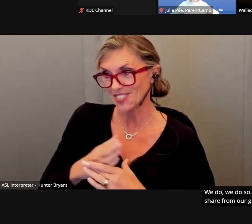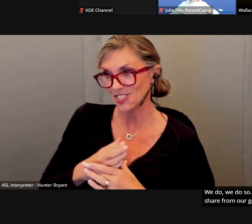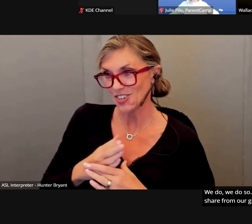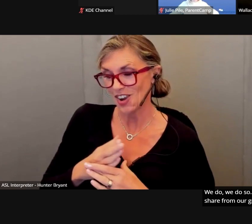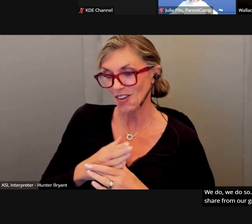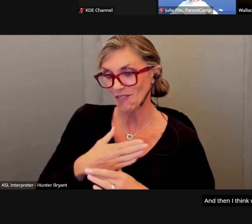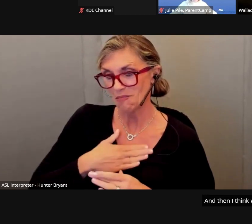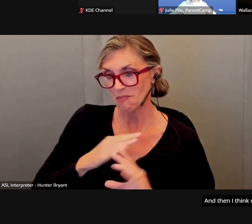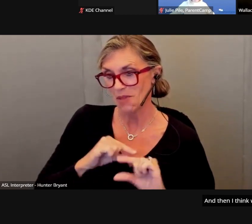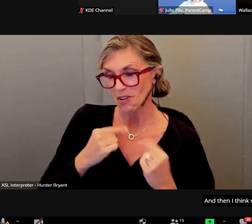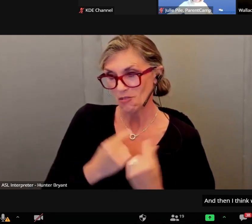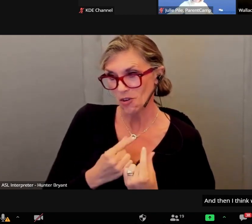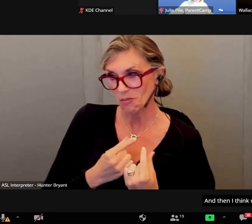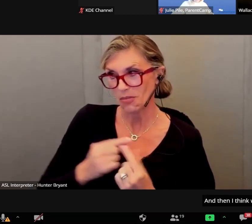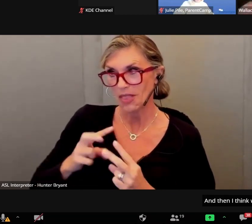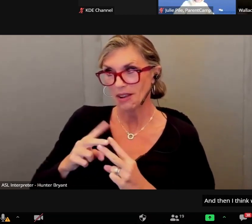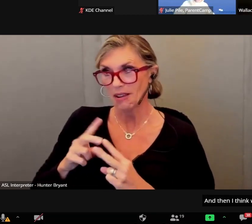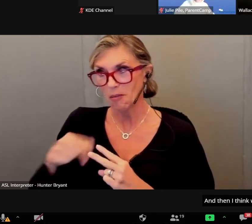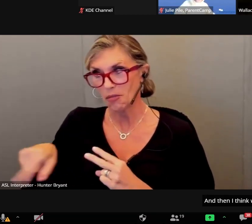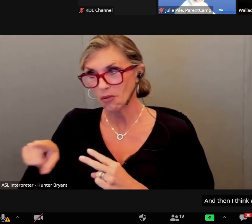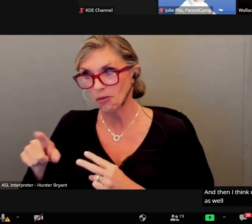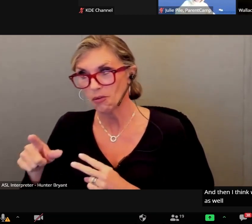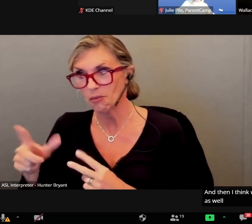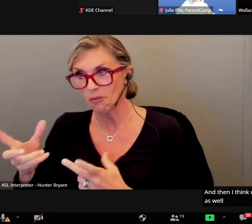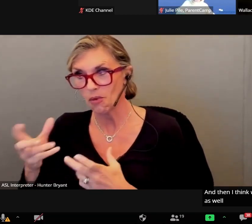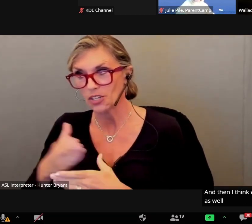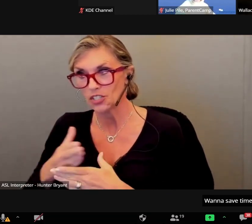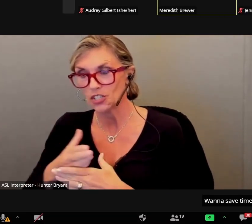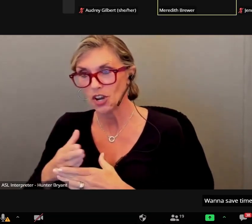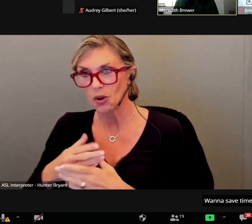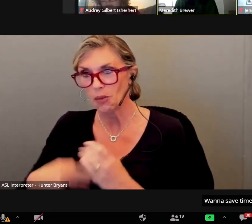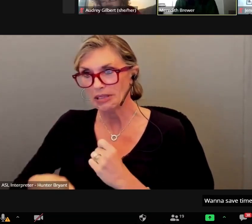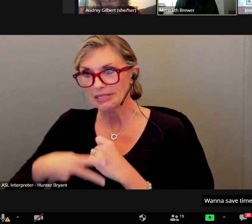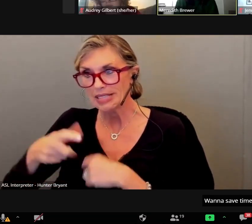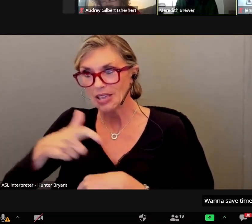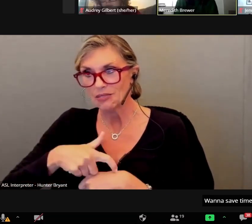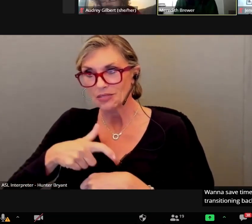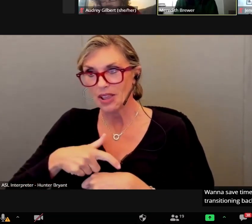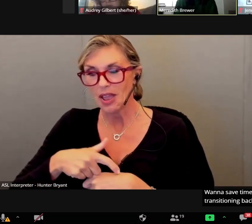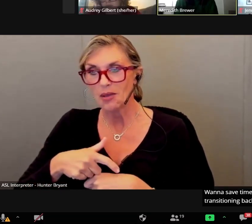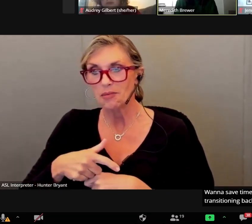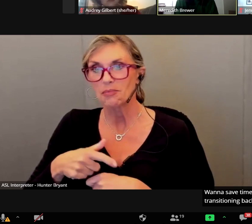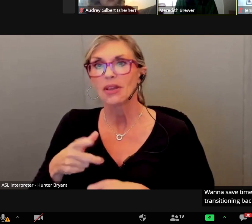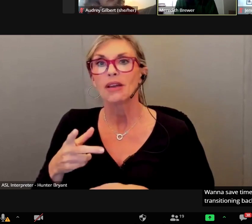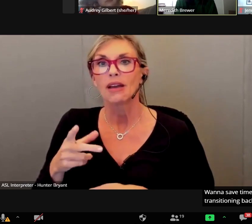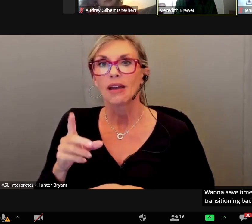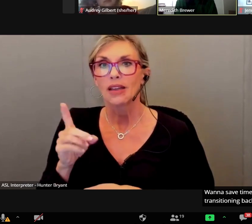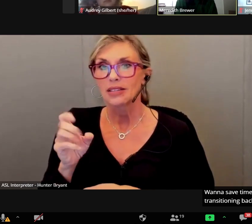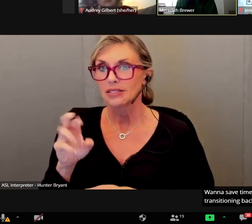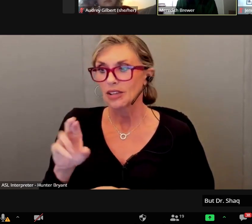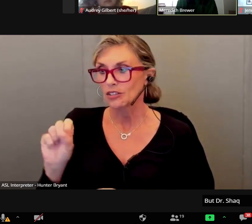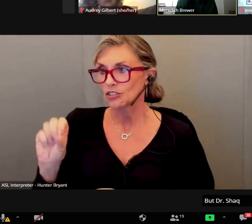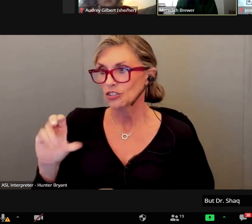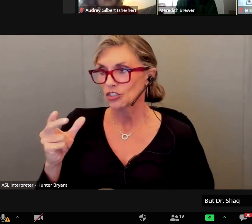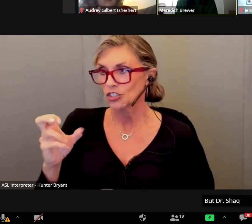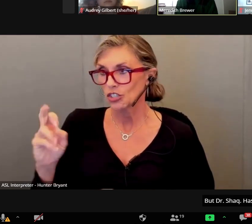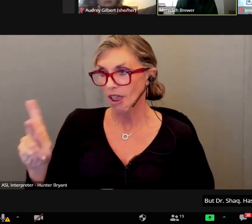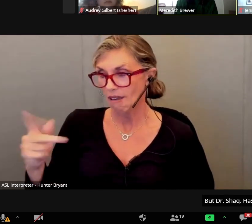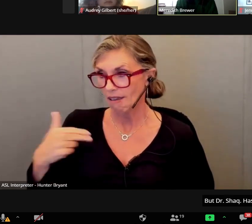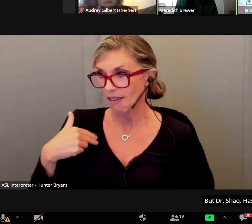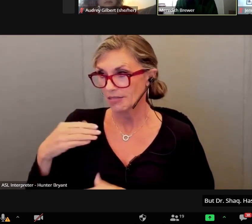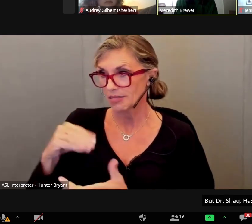that wanted to as well, but I do want to save time. So I know people were transitioning back into the room, but Dr. Shack has a document that she's